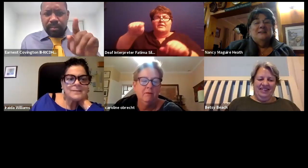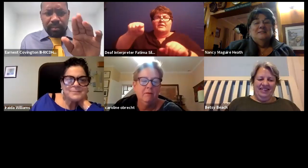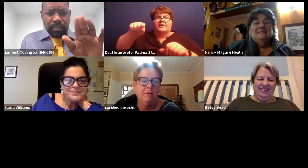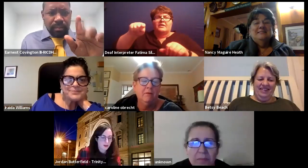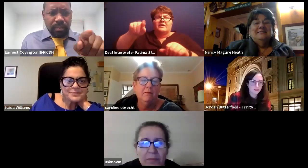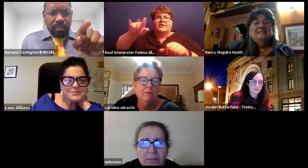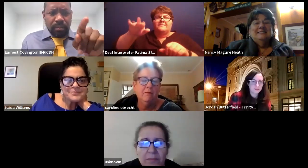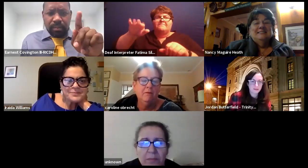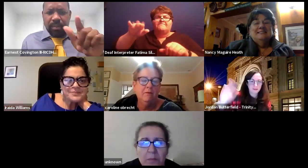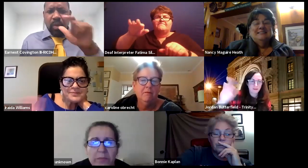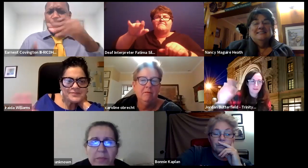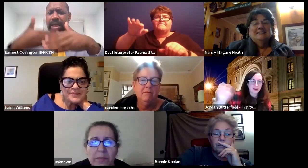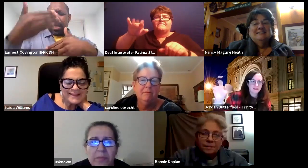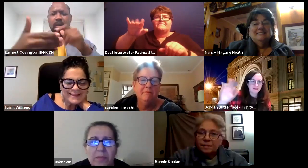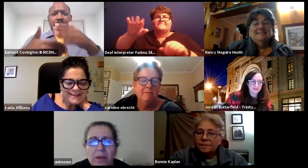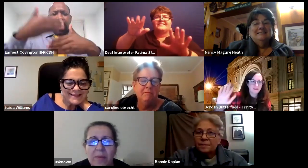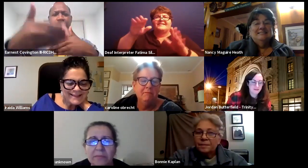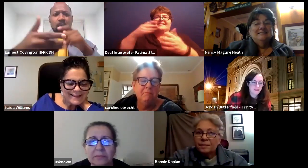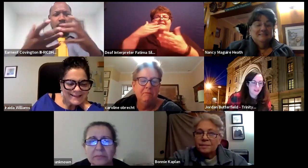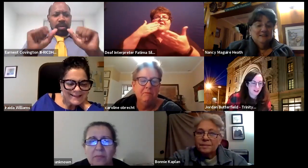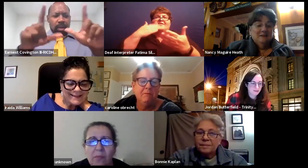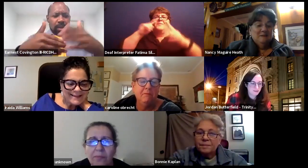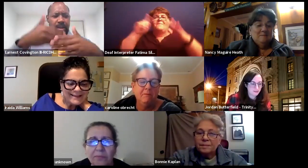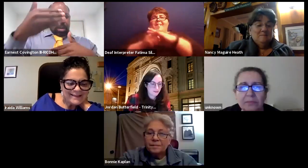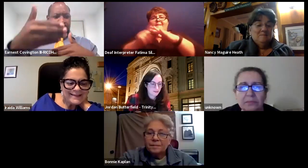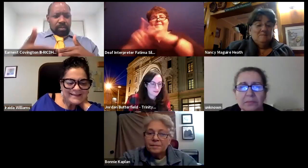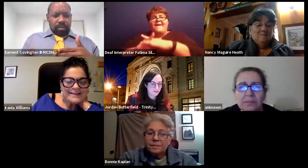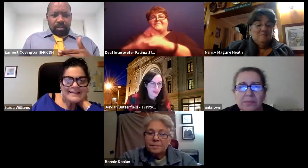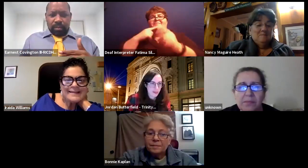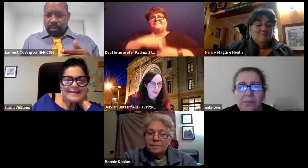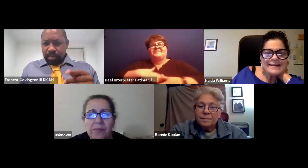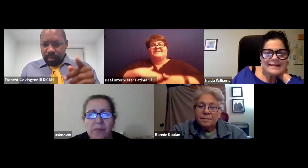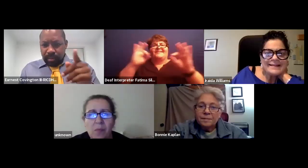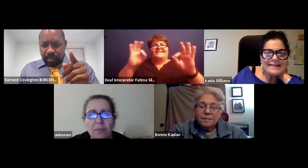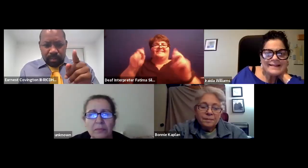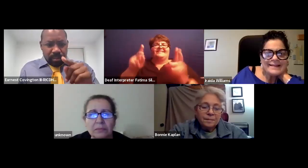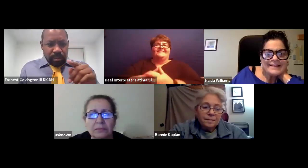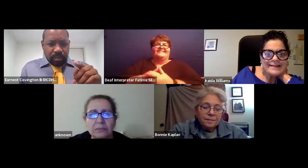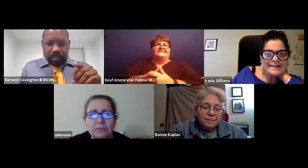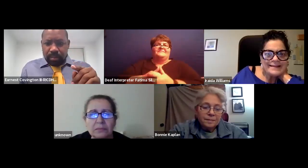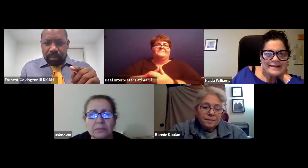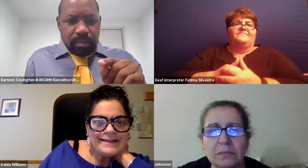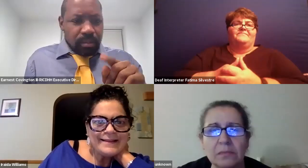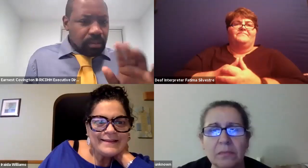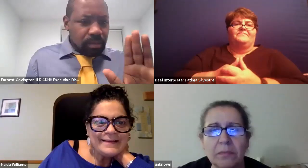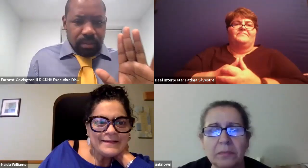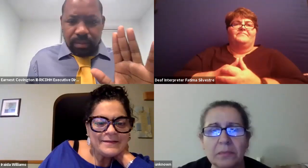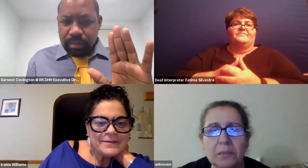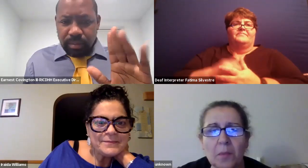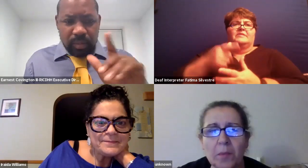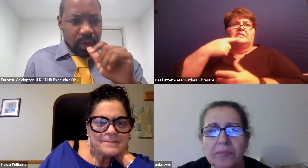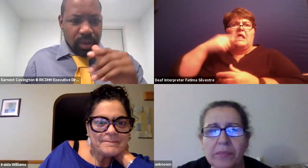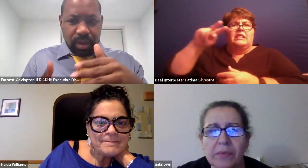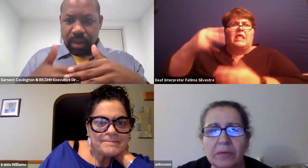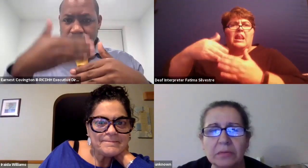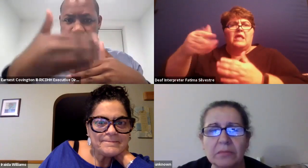saying hello. Okay, great. Why don't we go ahead and thank you so much, Nancy. Maybe we could move on to one of